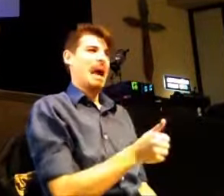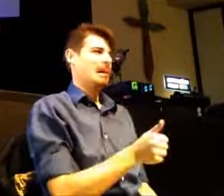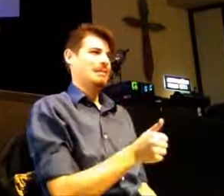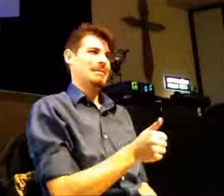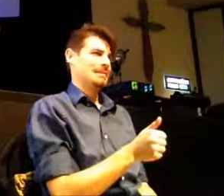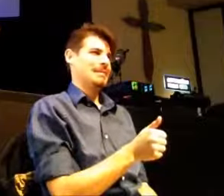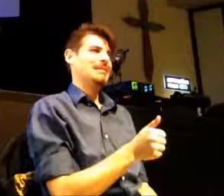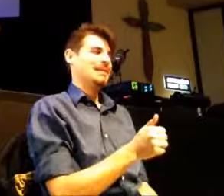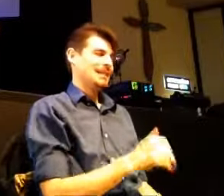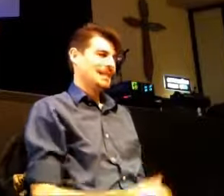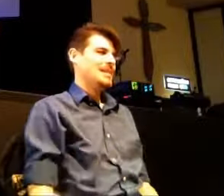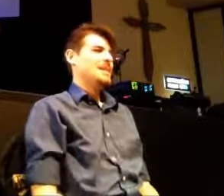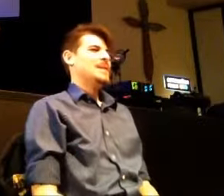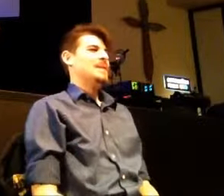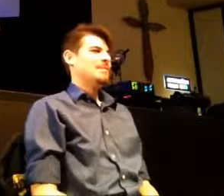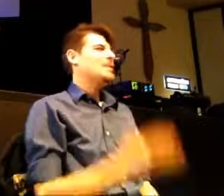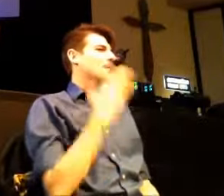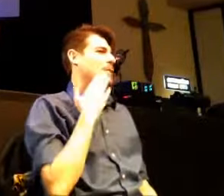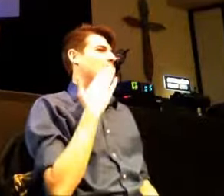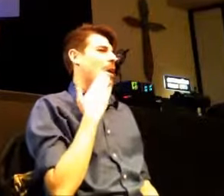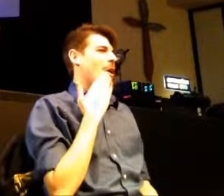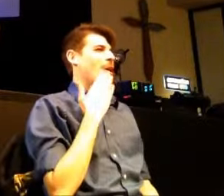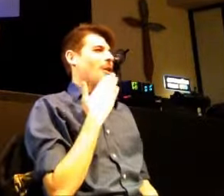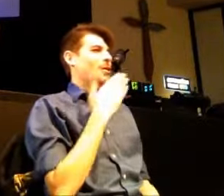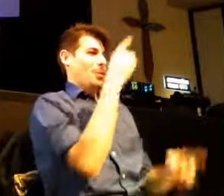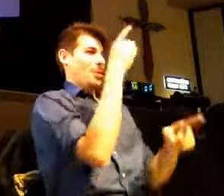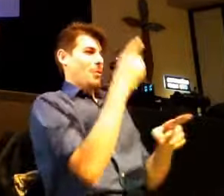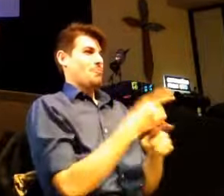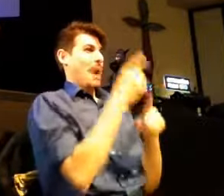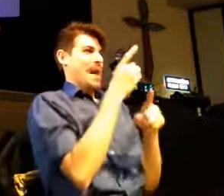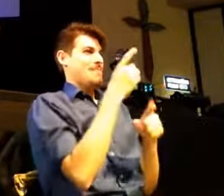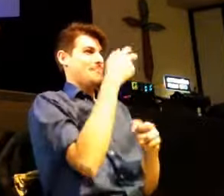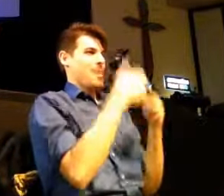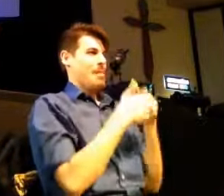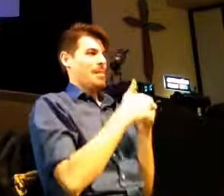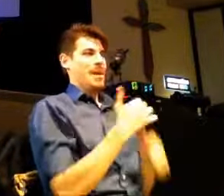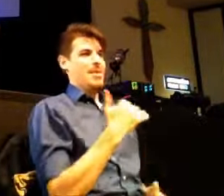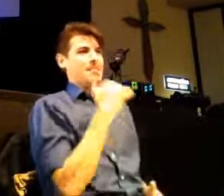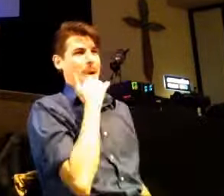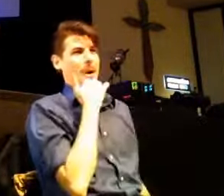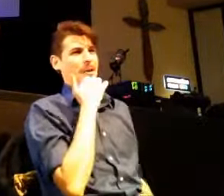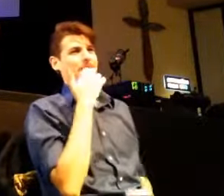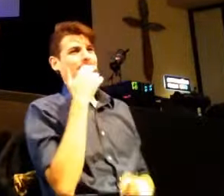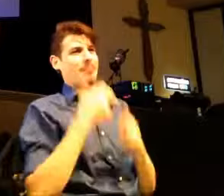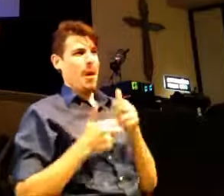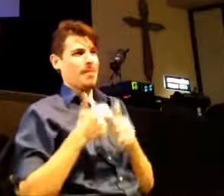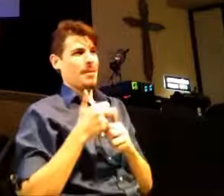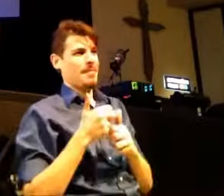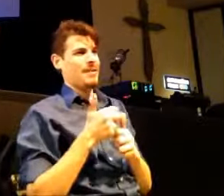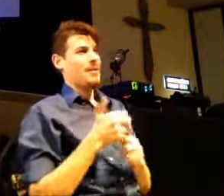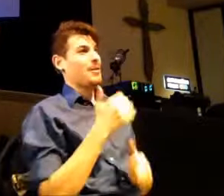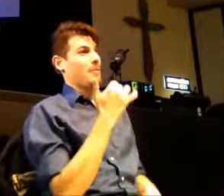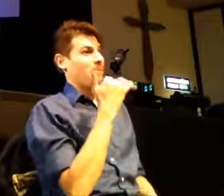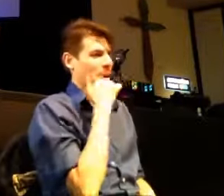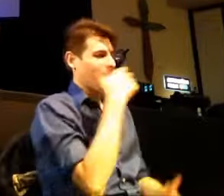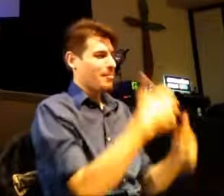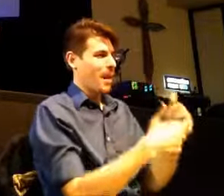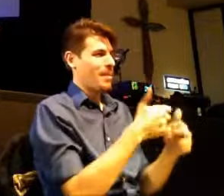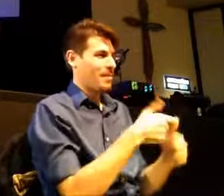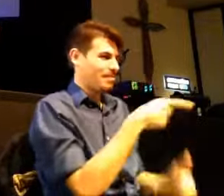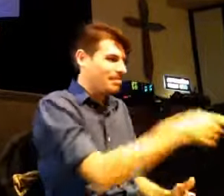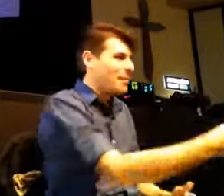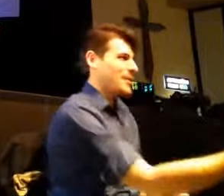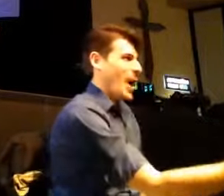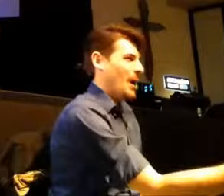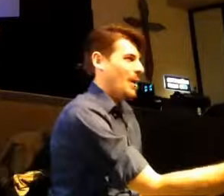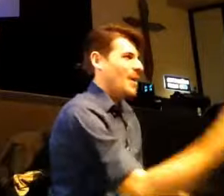sermon, solve the right problem. The problem was not keeping my daughter attached to the dog. The problem was just, how can